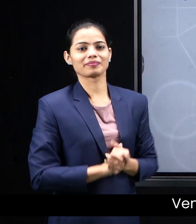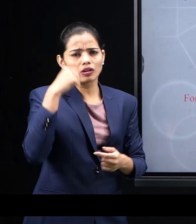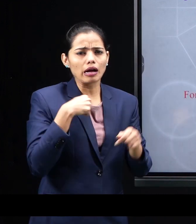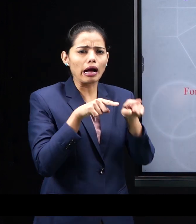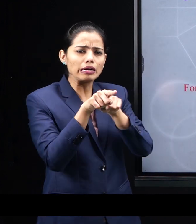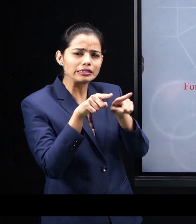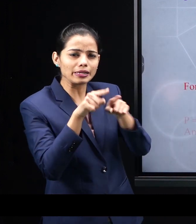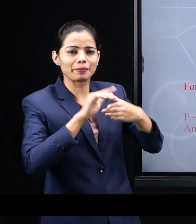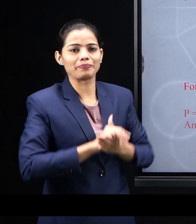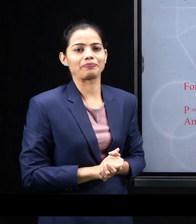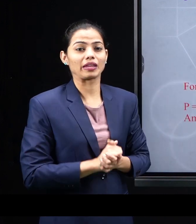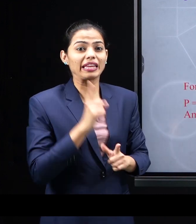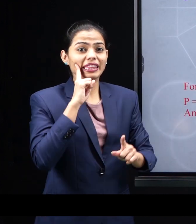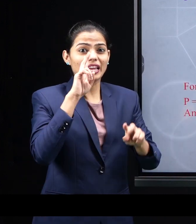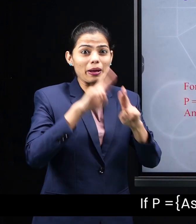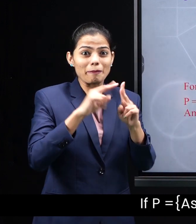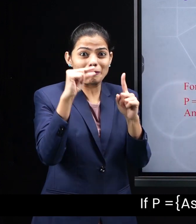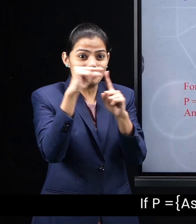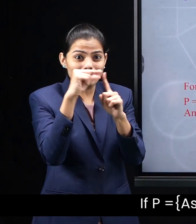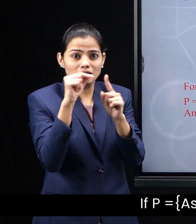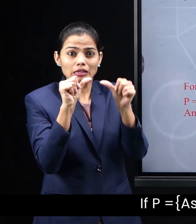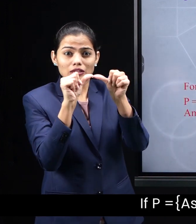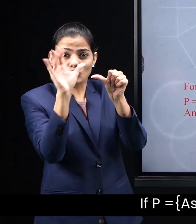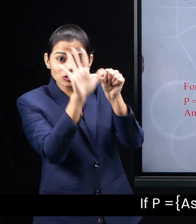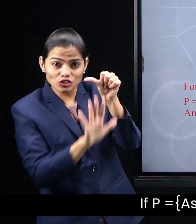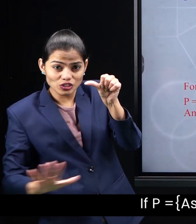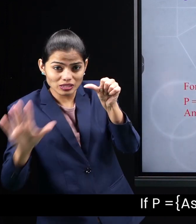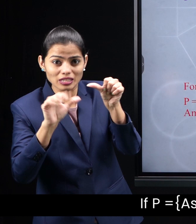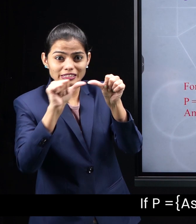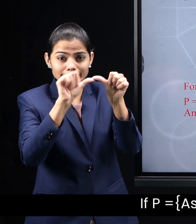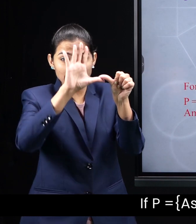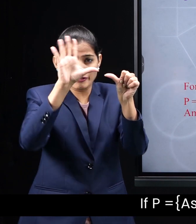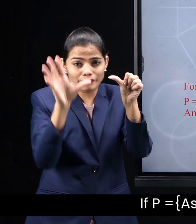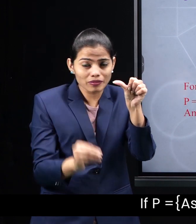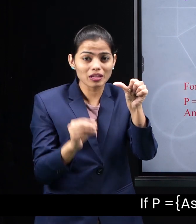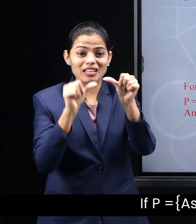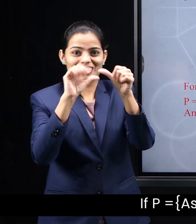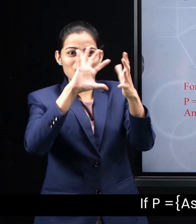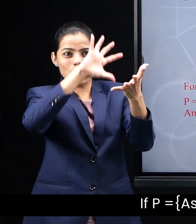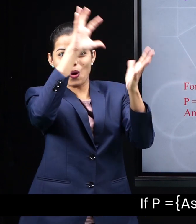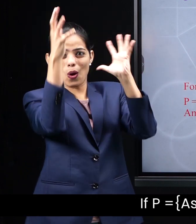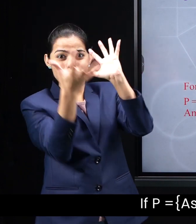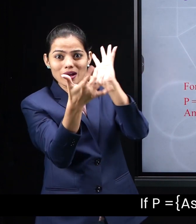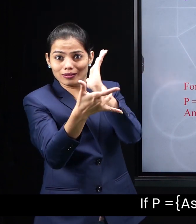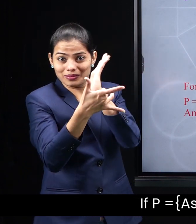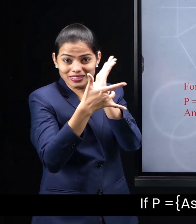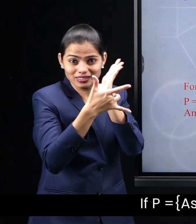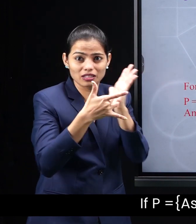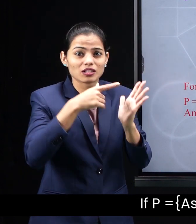For example, if P is equal to Asia, Africa, Antarctica,